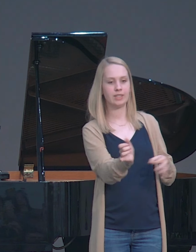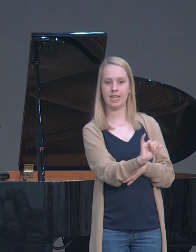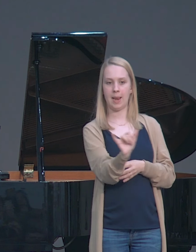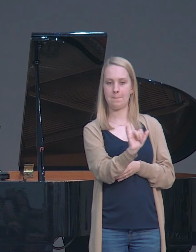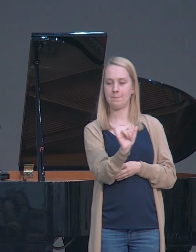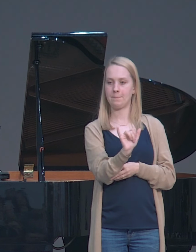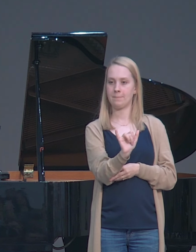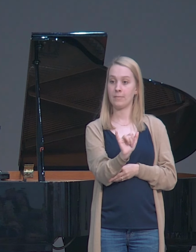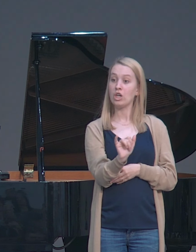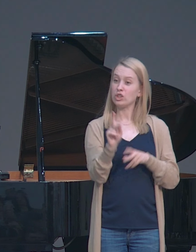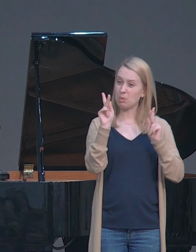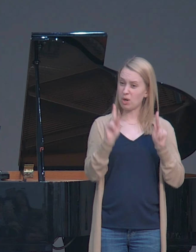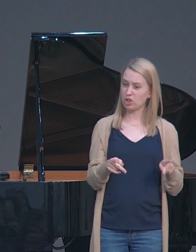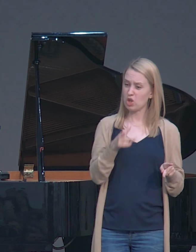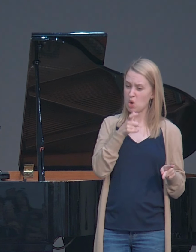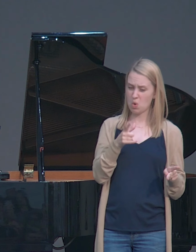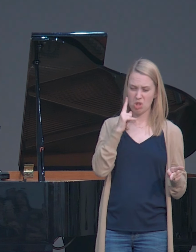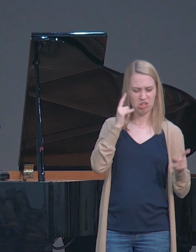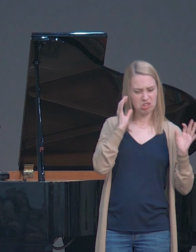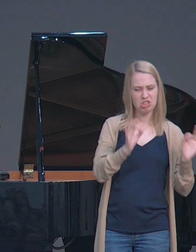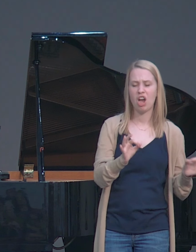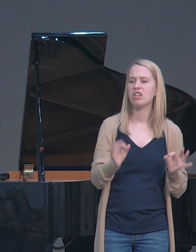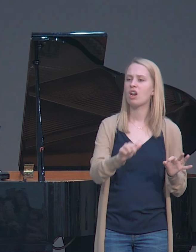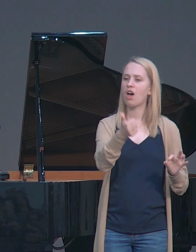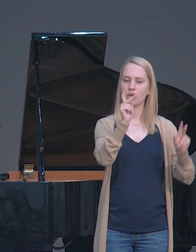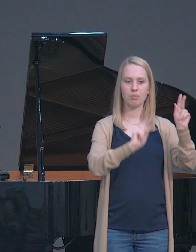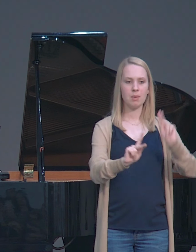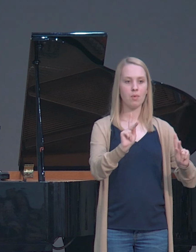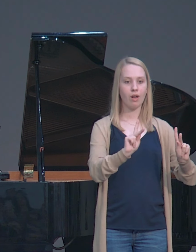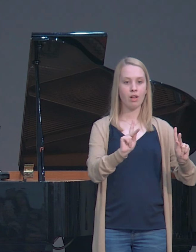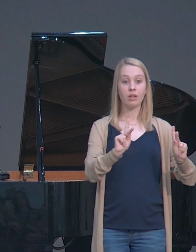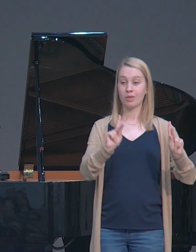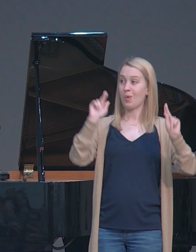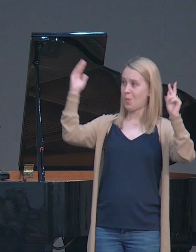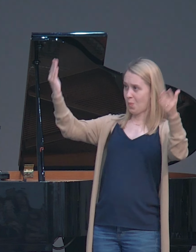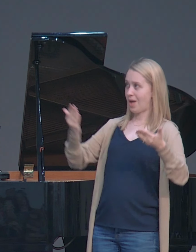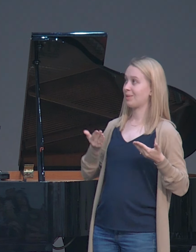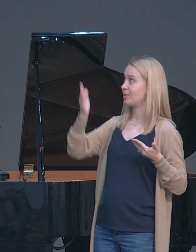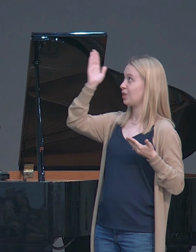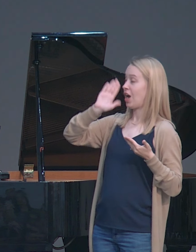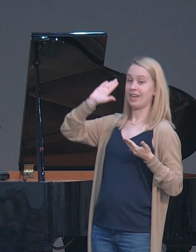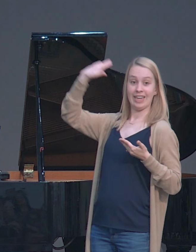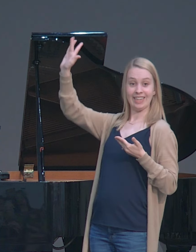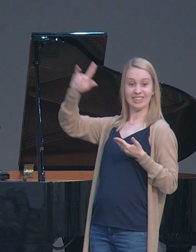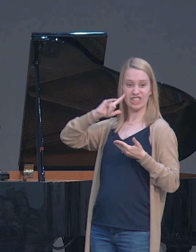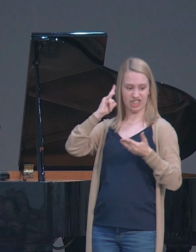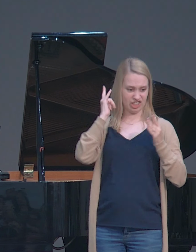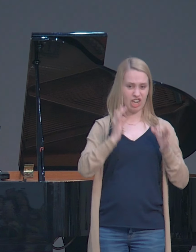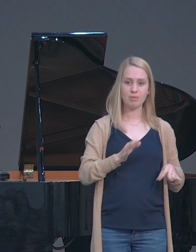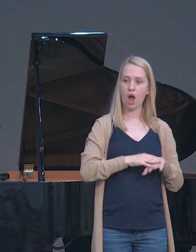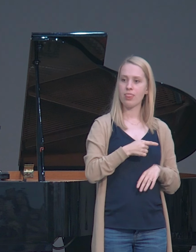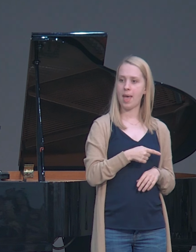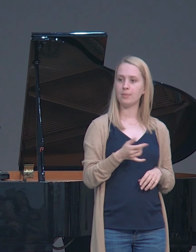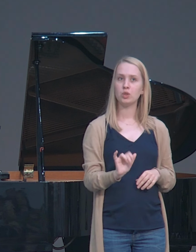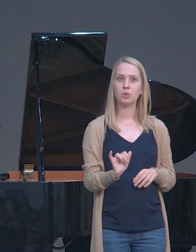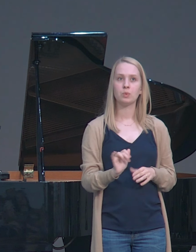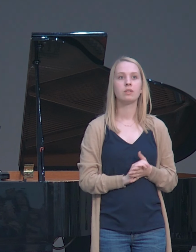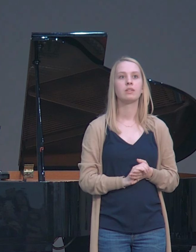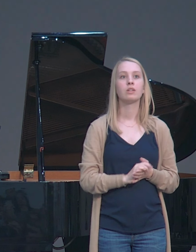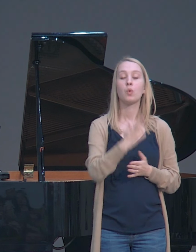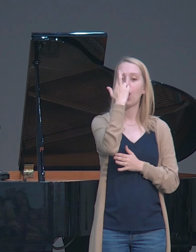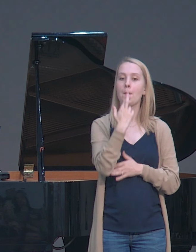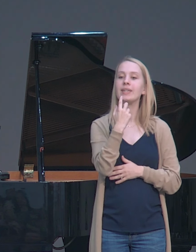in this way invites the judgment of God. Romans chapter 2, verse 1 says, therefore